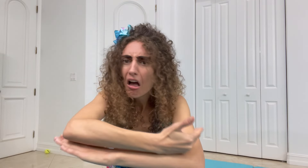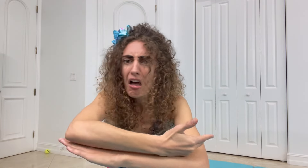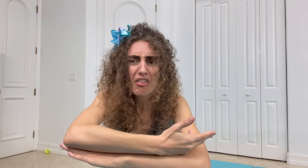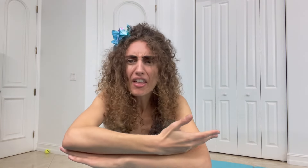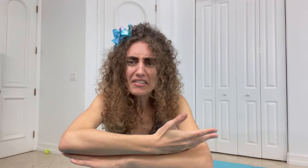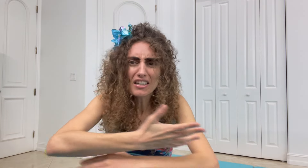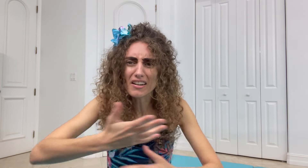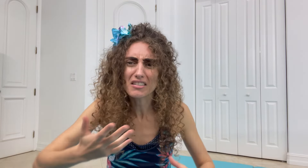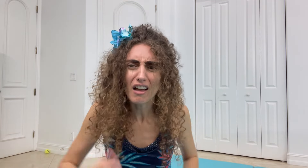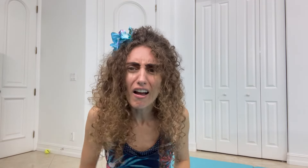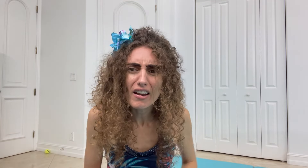That's not a sign.